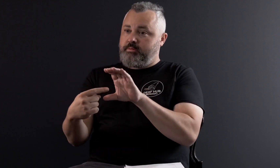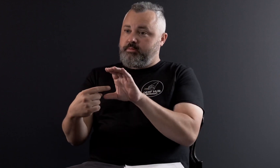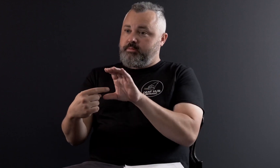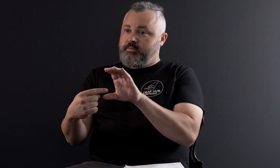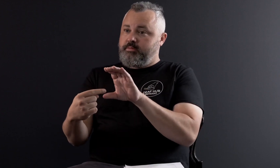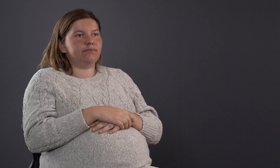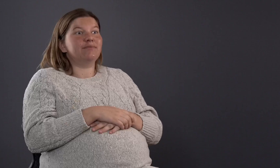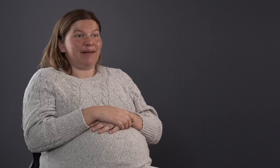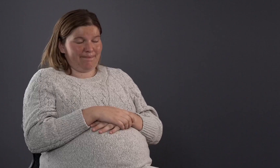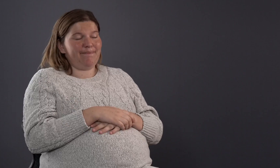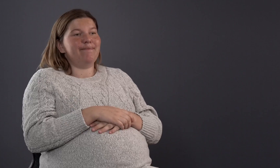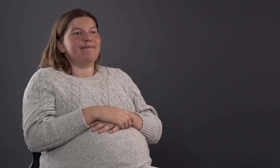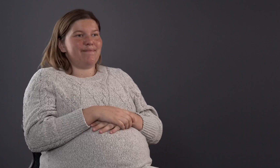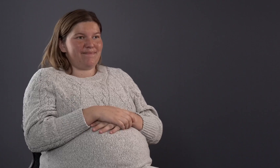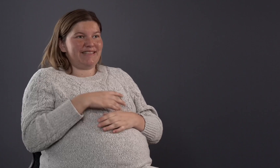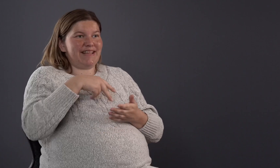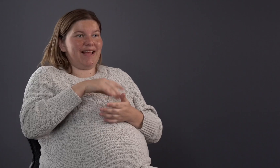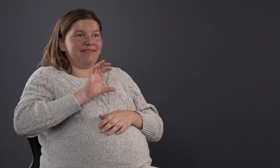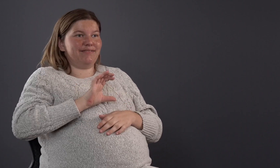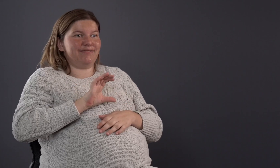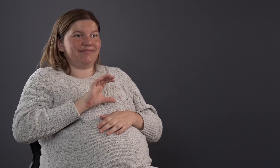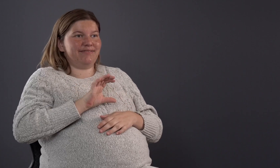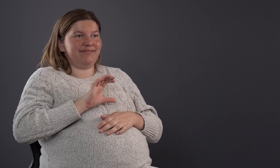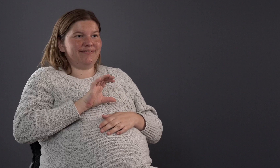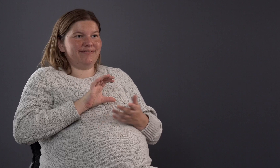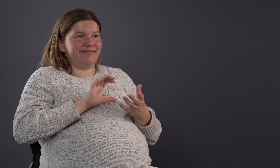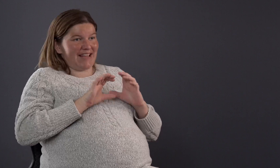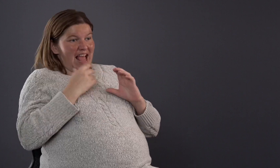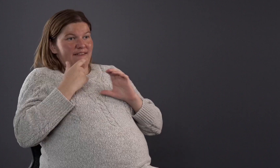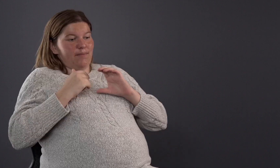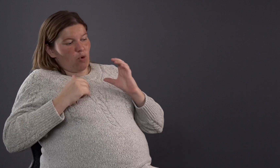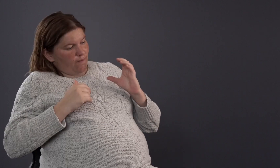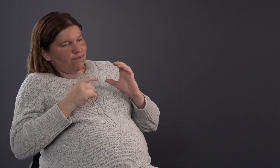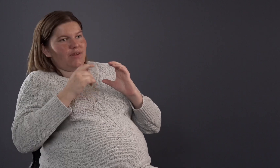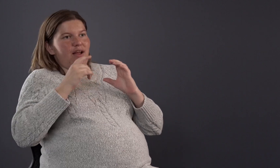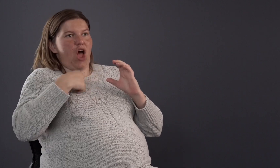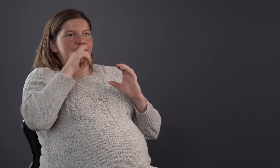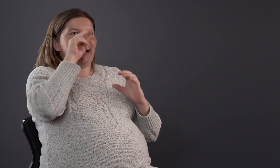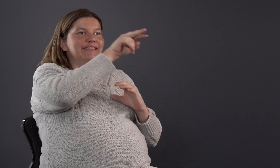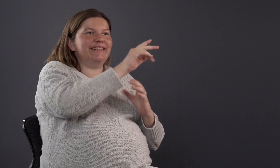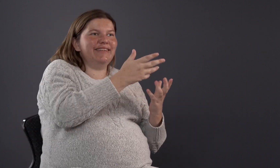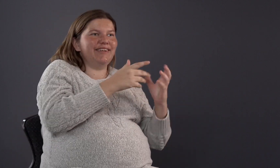your partner couldn't see the interpreter. That's right. Standing at the end of the bed, we couldn't both see the interpreter at the same